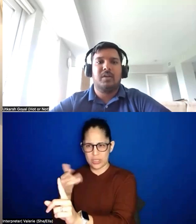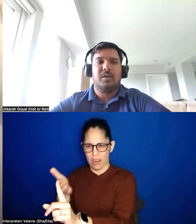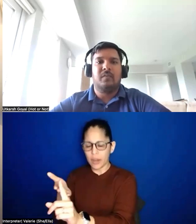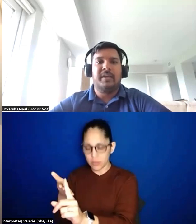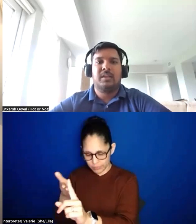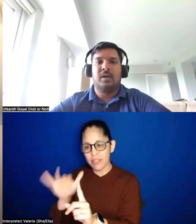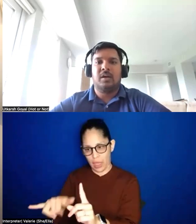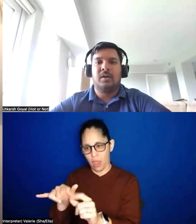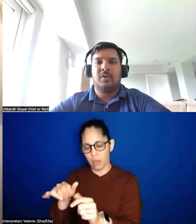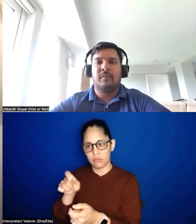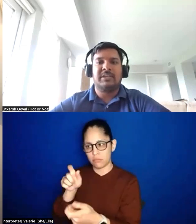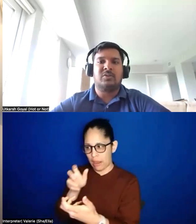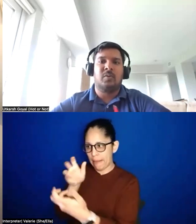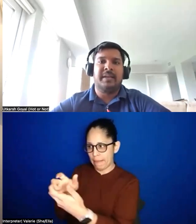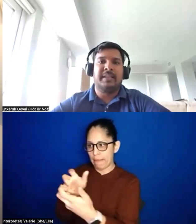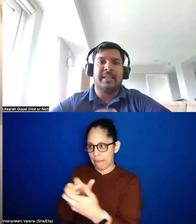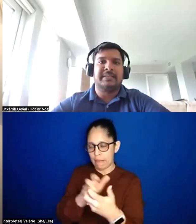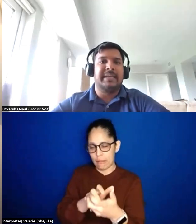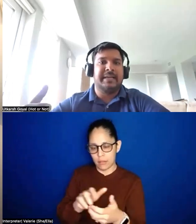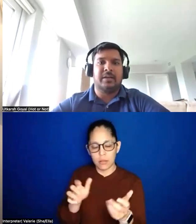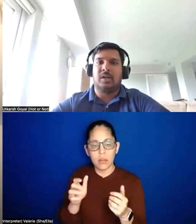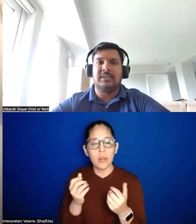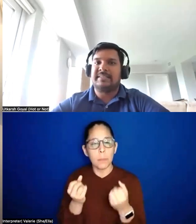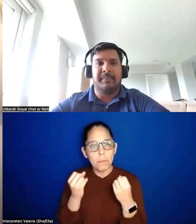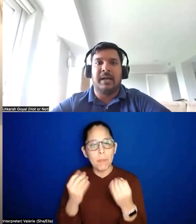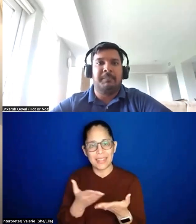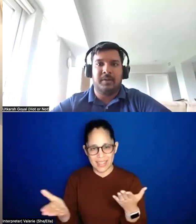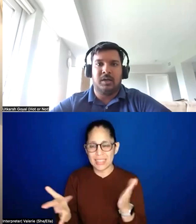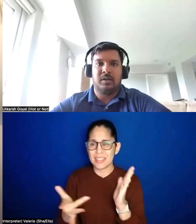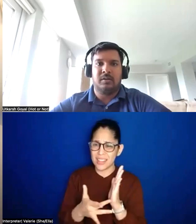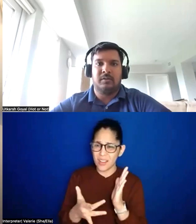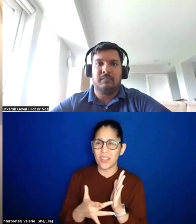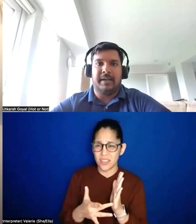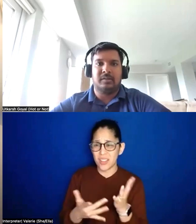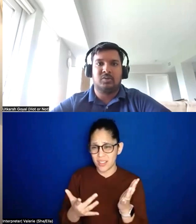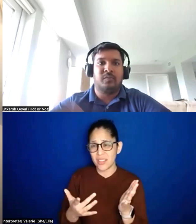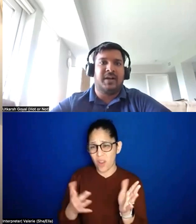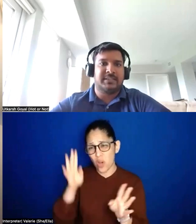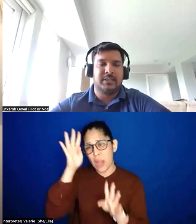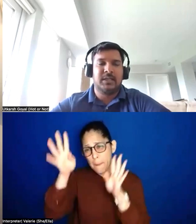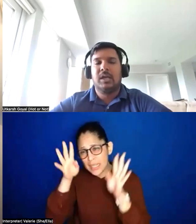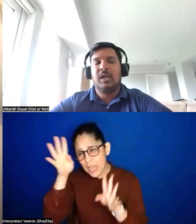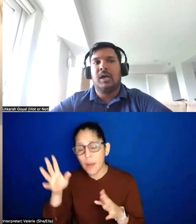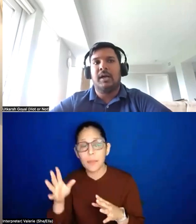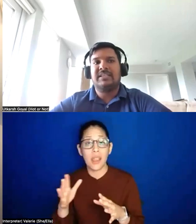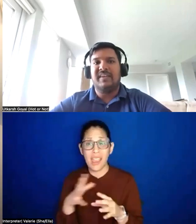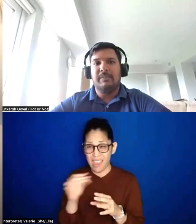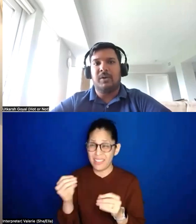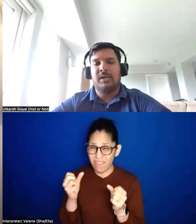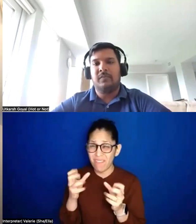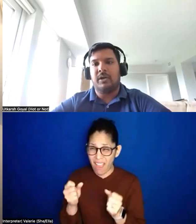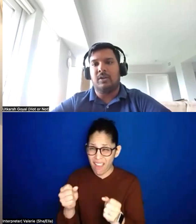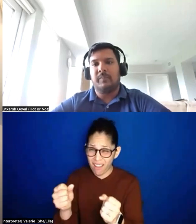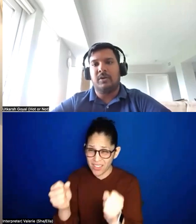So with, obviously so many things and technologies coming up and so fast, it's